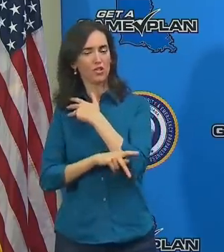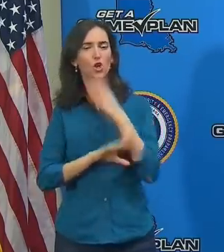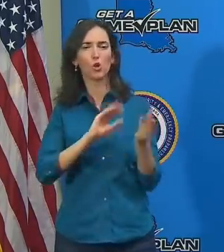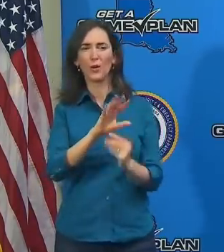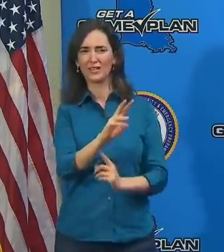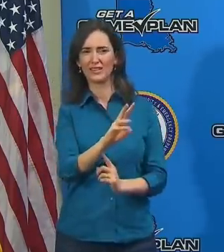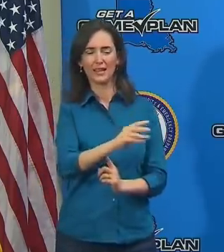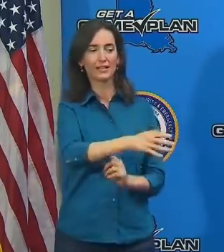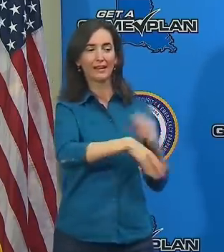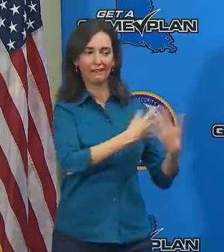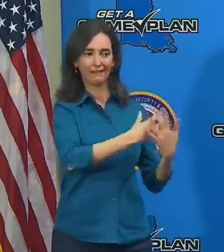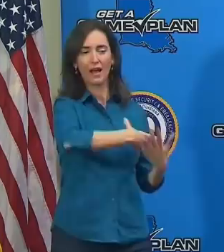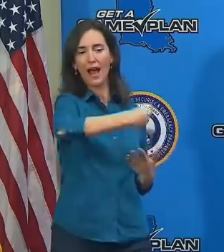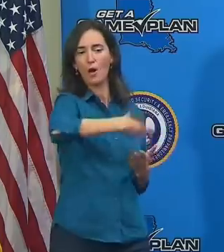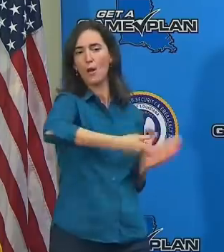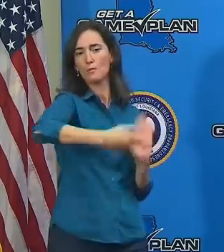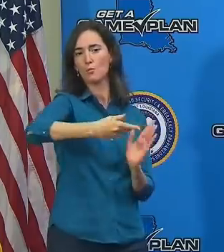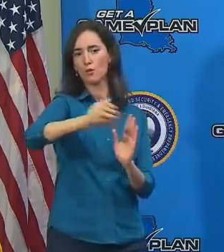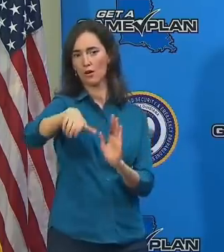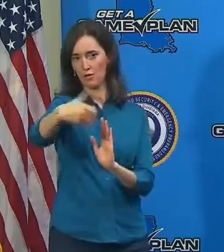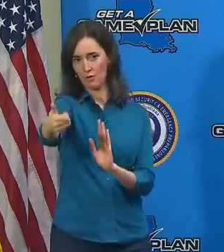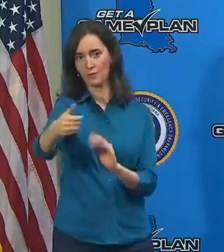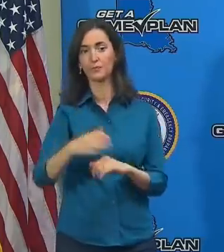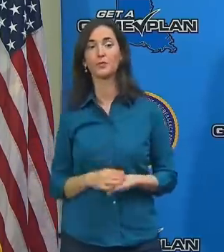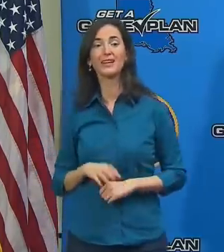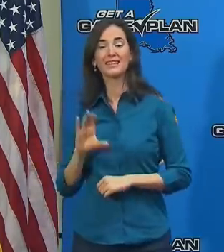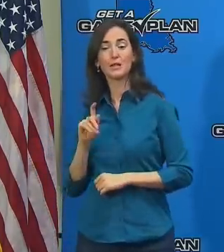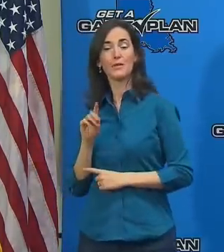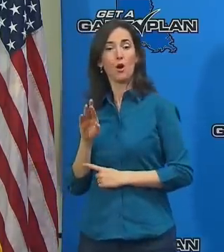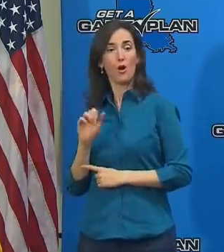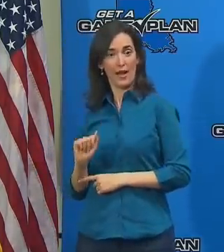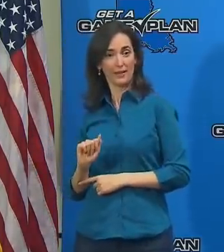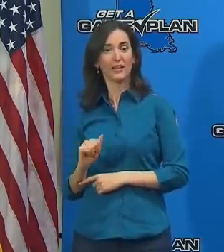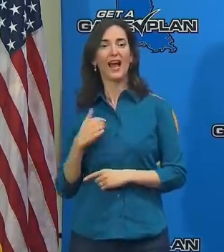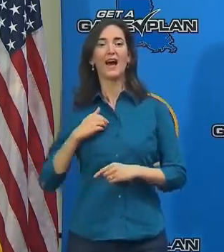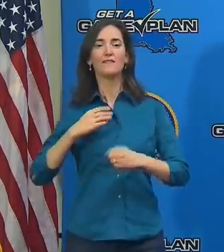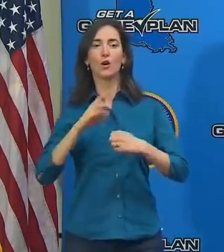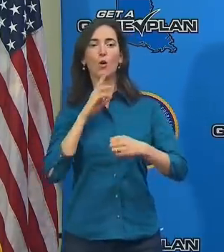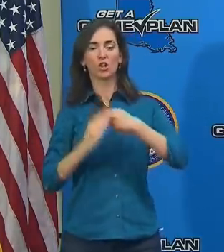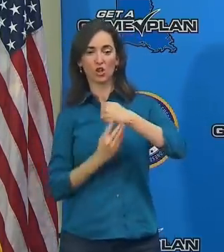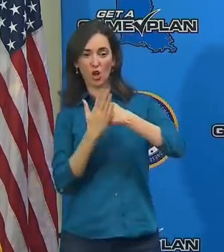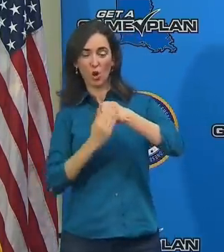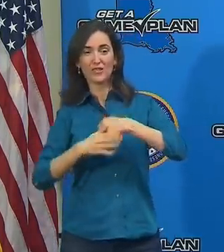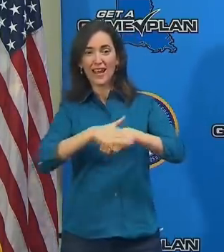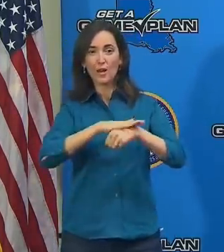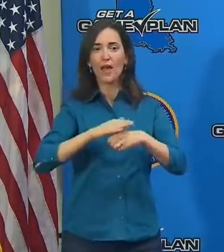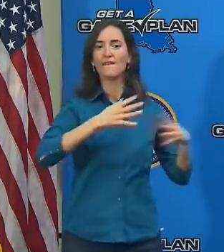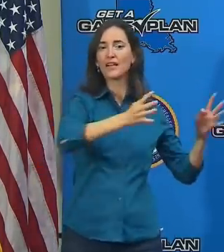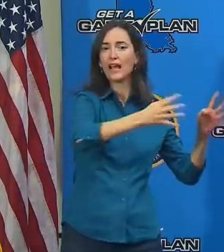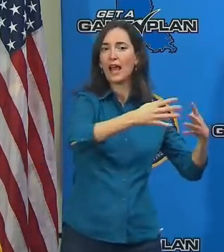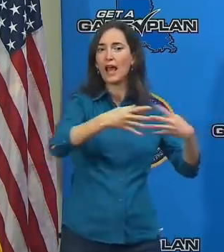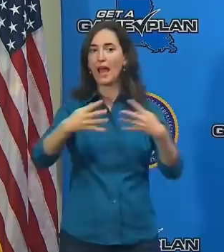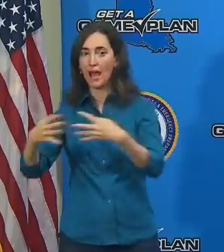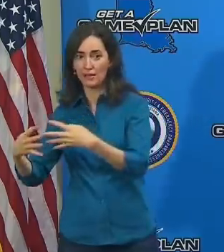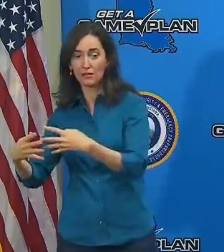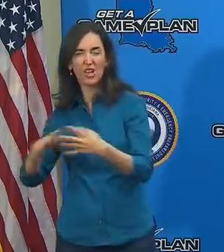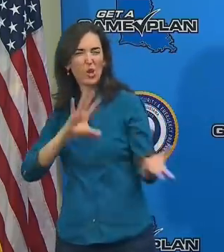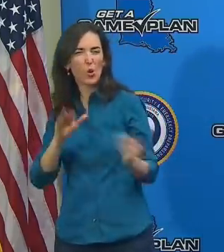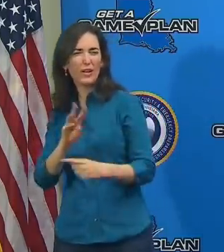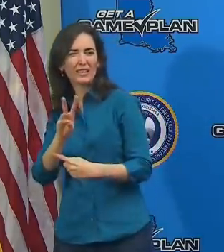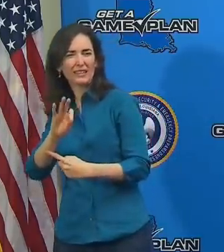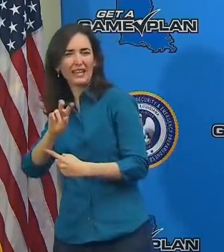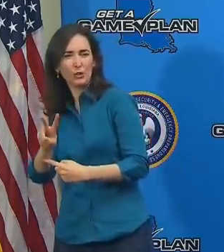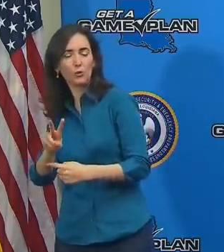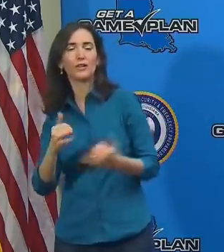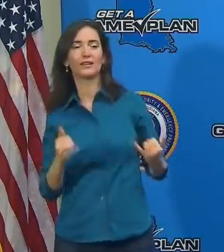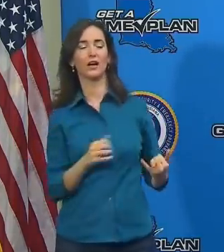gates across the coastal zone. As of a little earlier today, a total of 459 gates out of